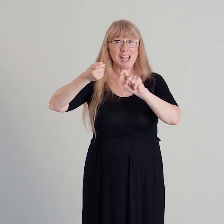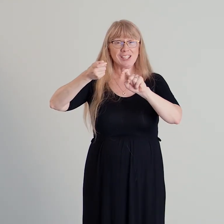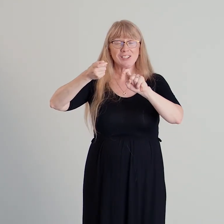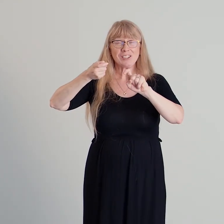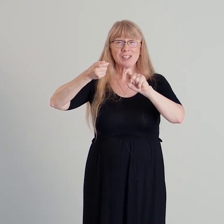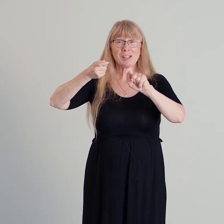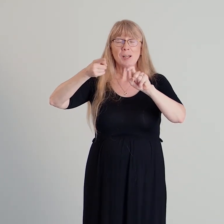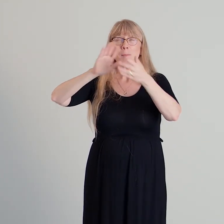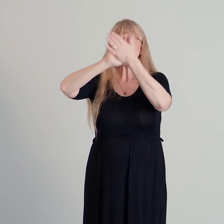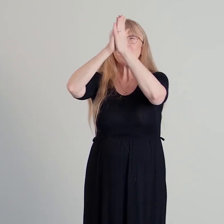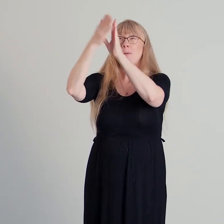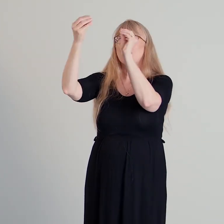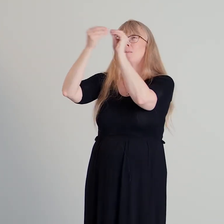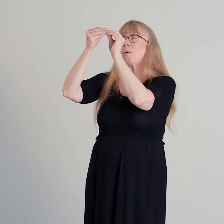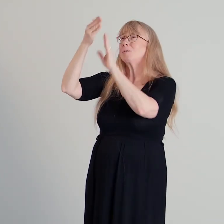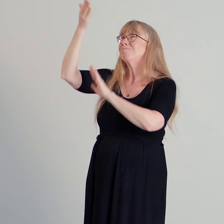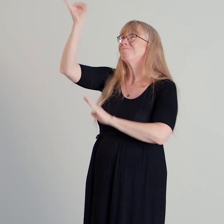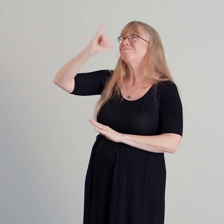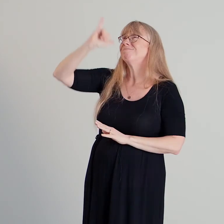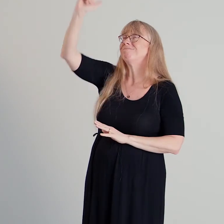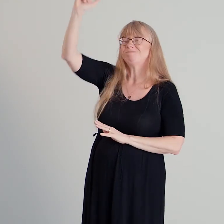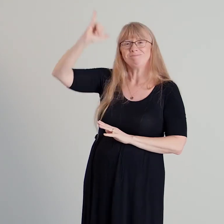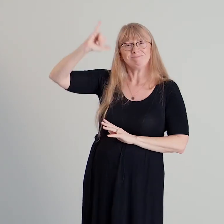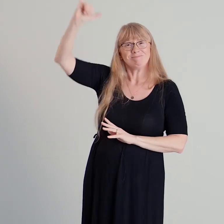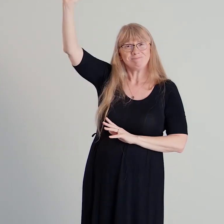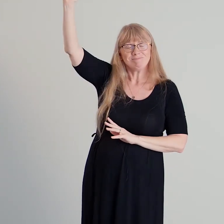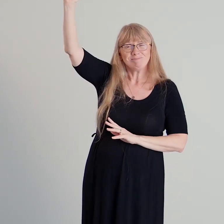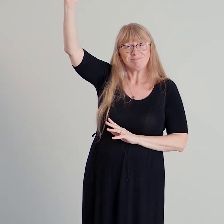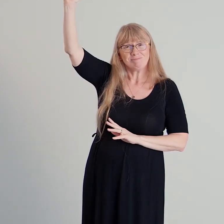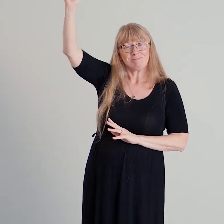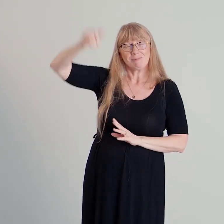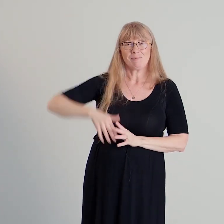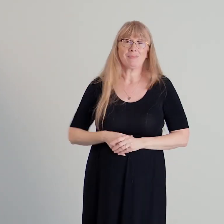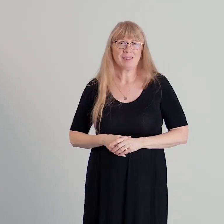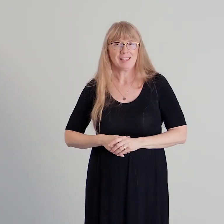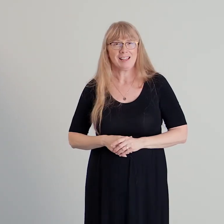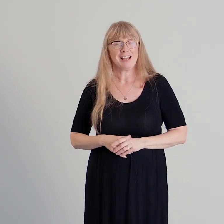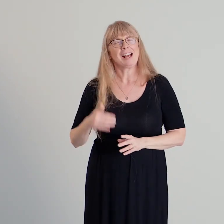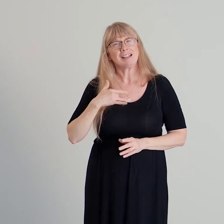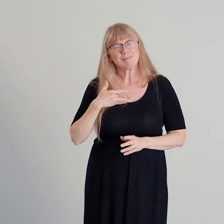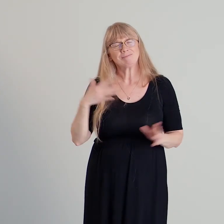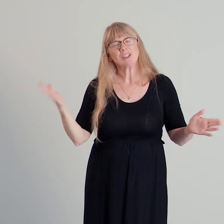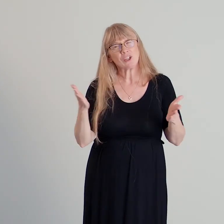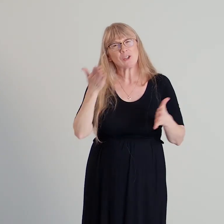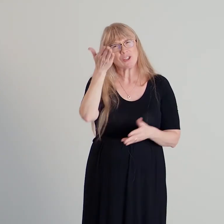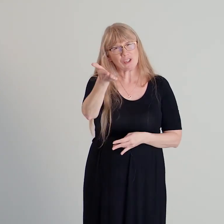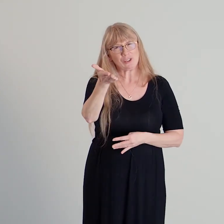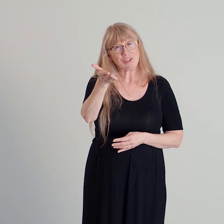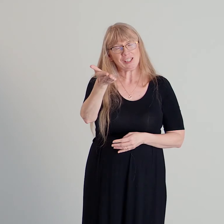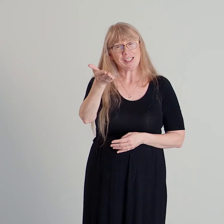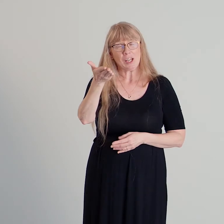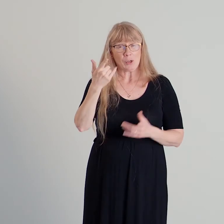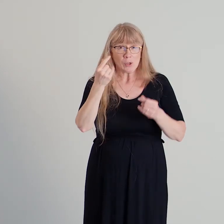be more like the one into whom we have that relationship with. So I would encourage you, as you are